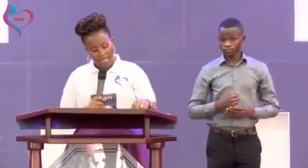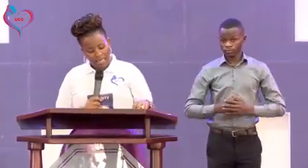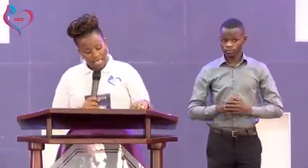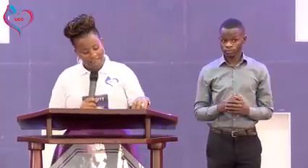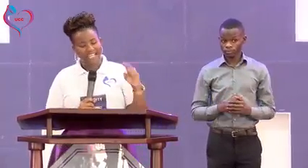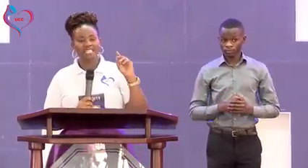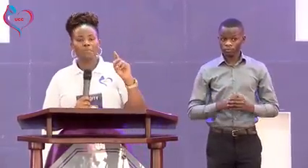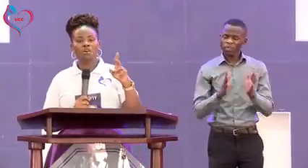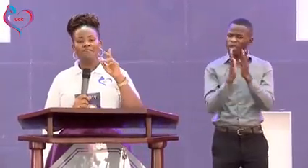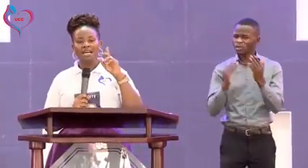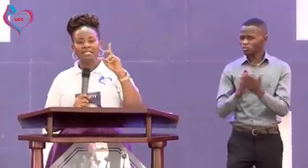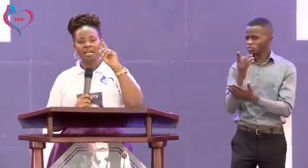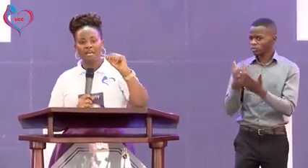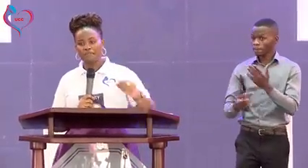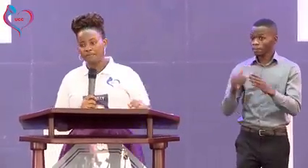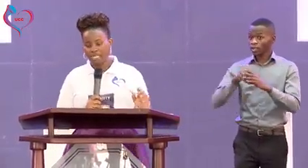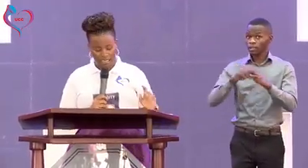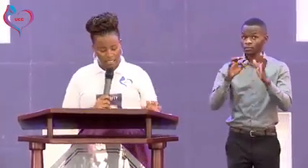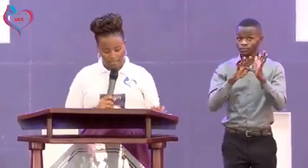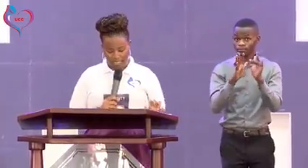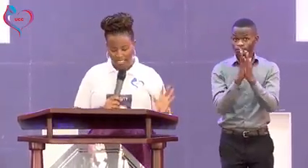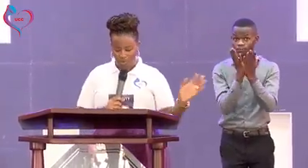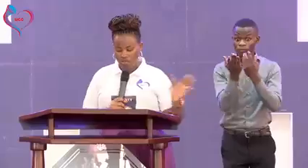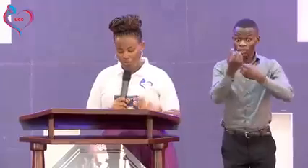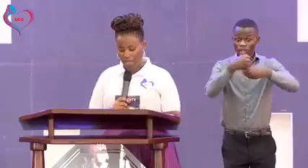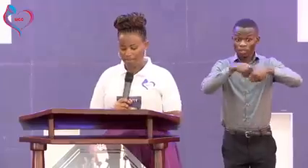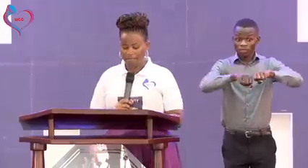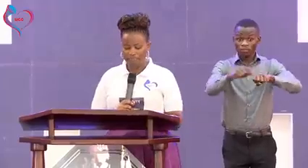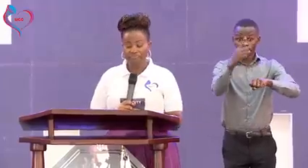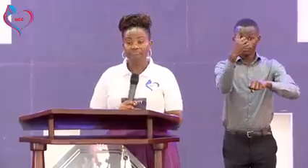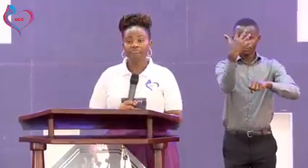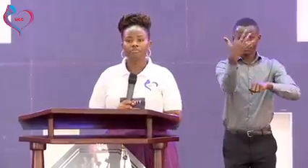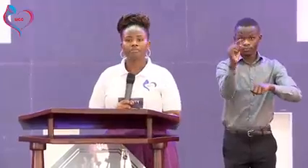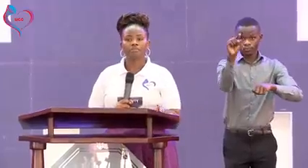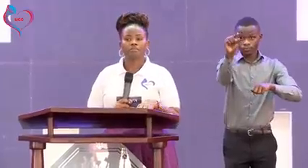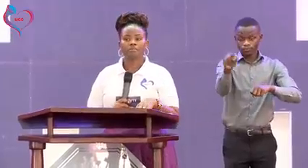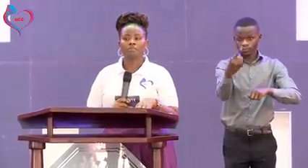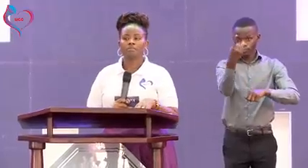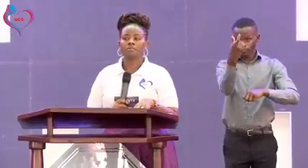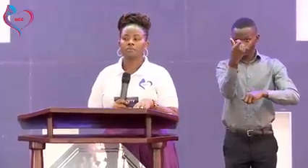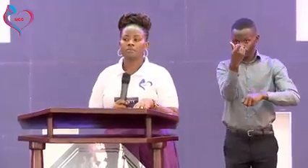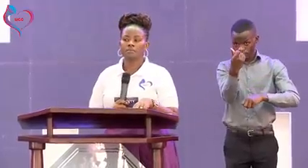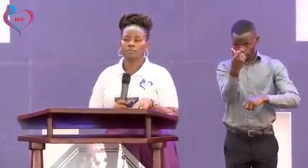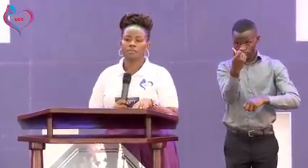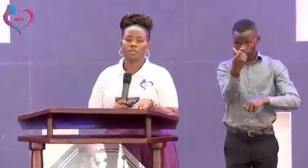gospel. In fact, in the book of Acts chapter 16, verses 1 to 5,